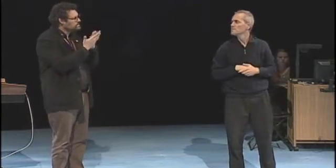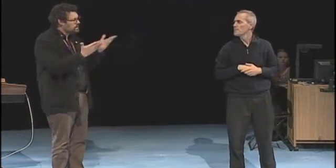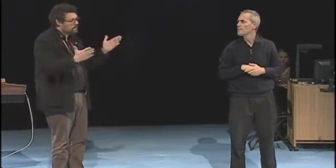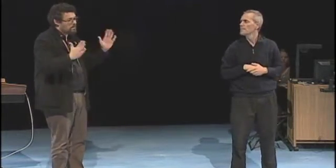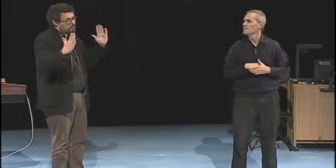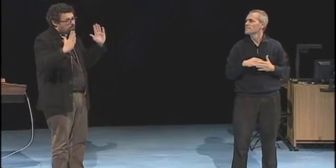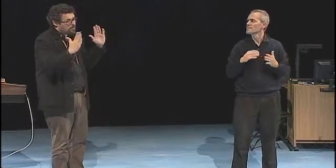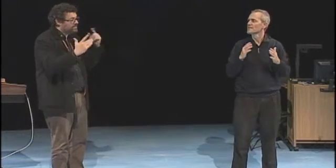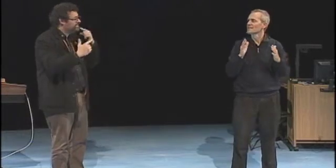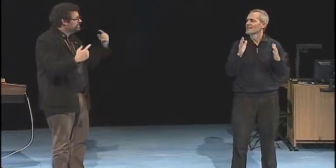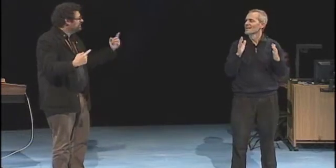My next project